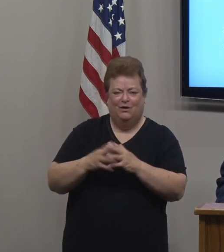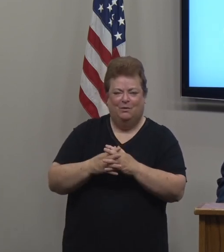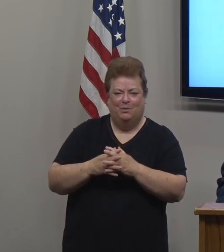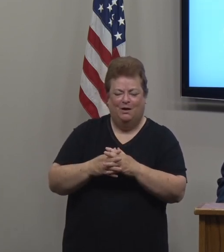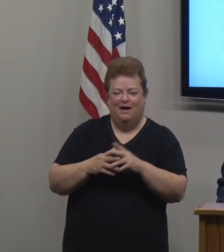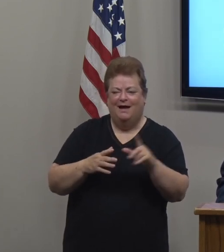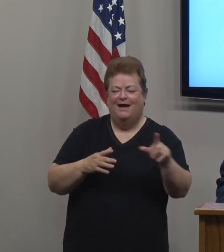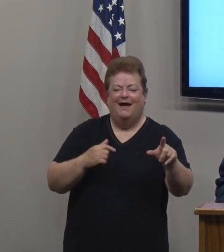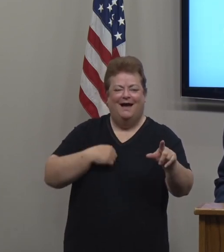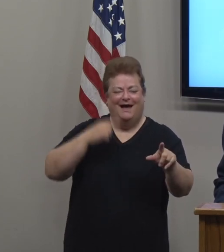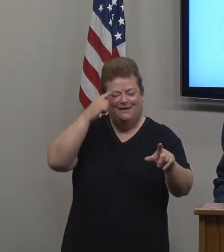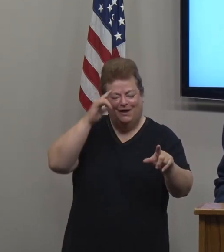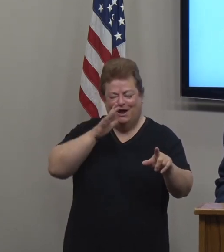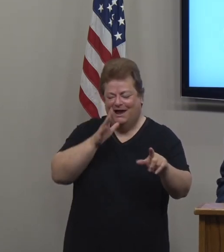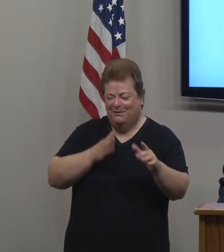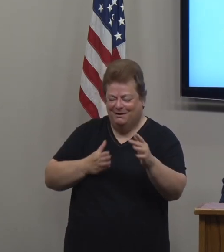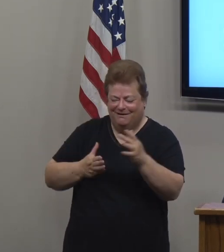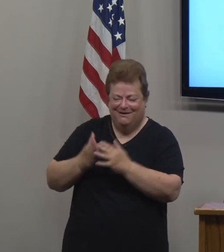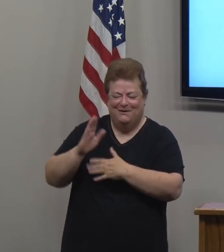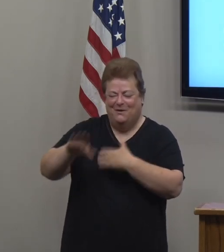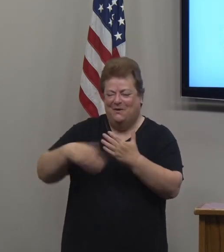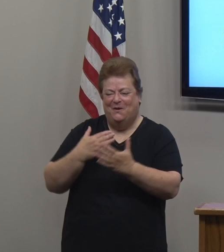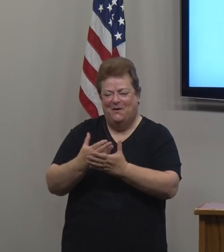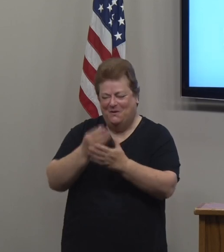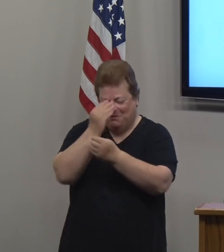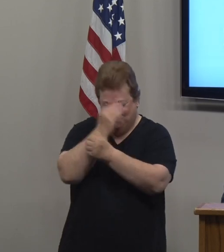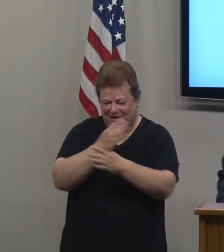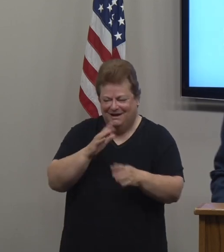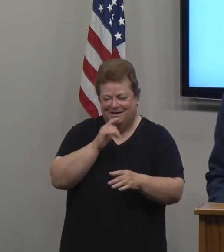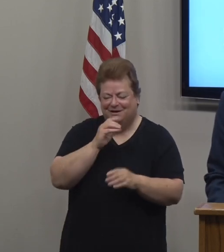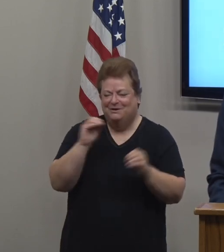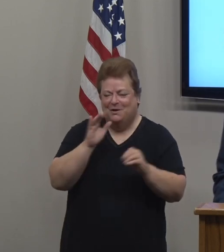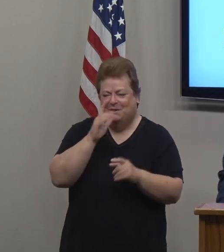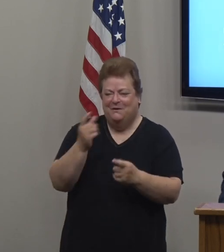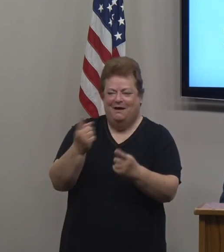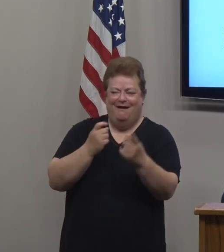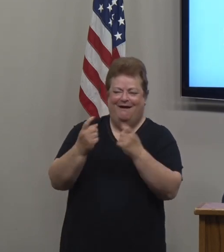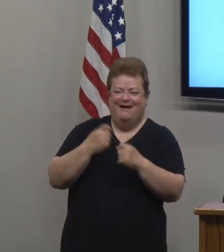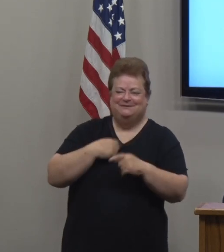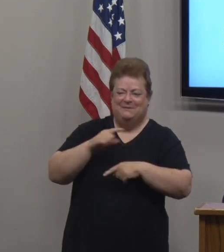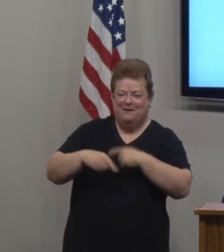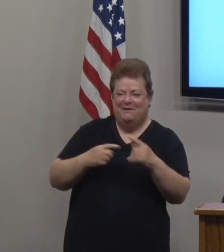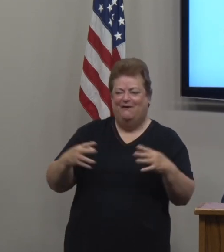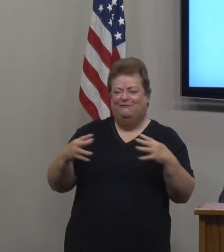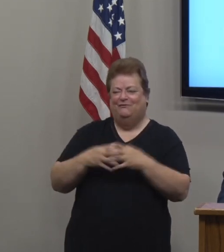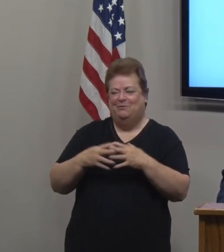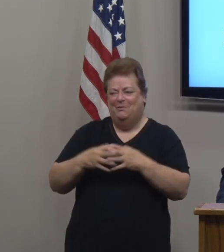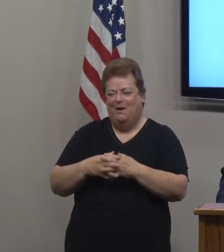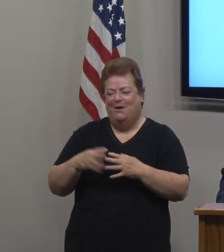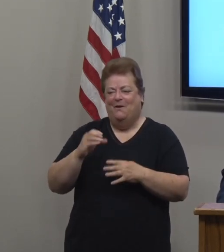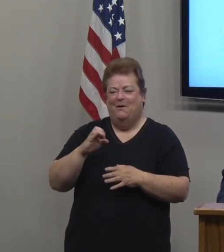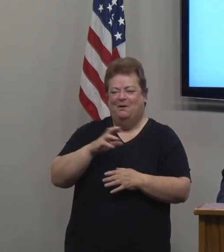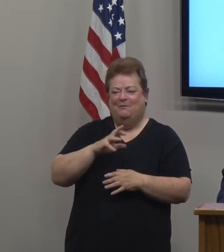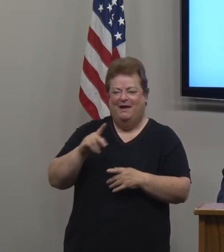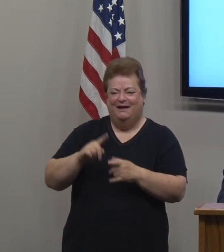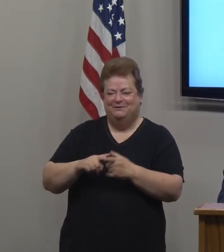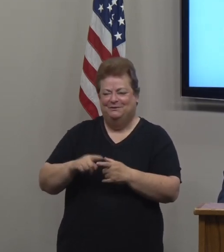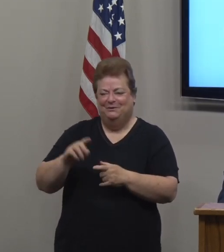Andrew, I thought I would wait through a press briefing and no one would ask me about the Big Ten or about a return to